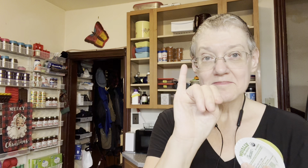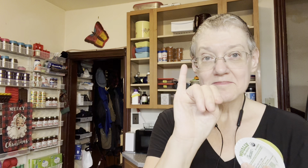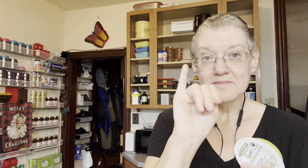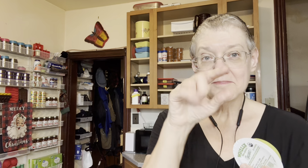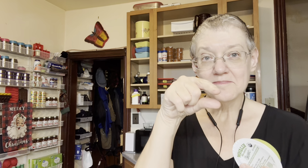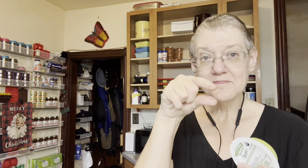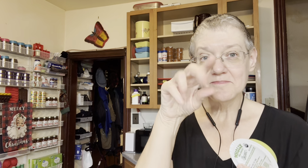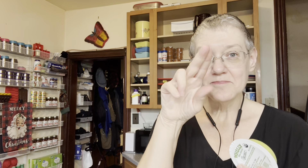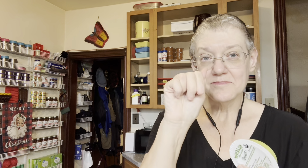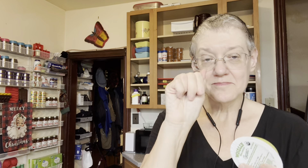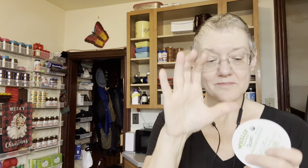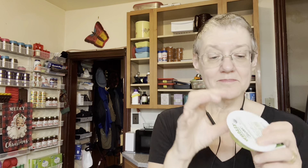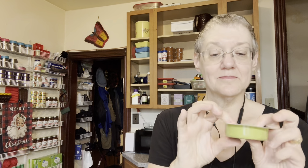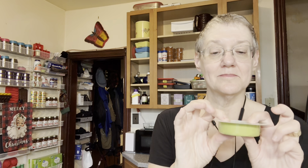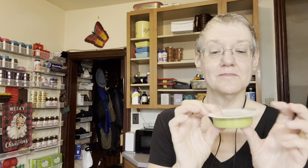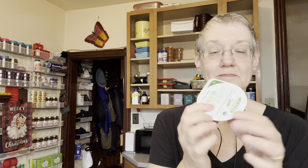1 mini guacamole.